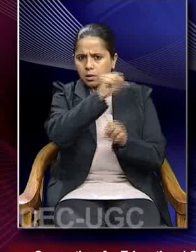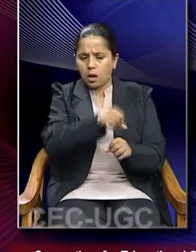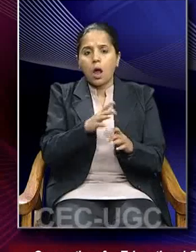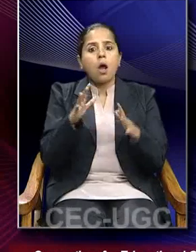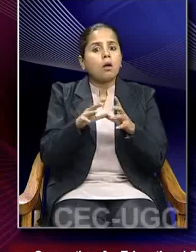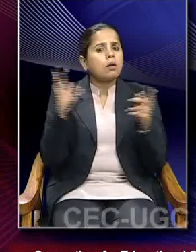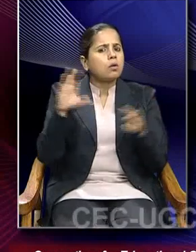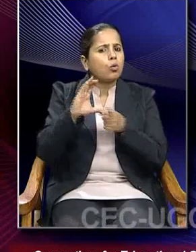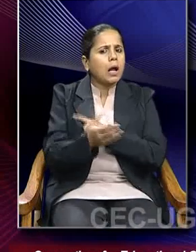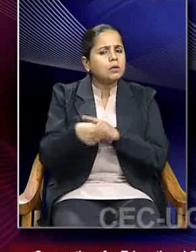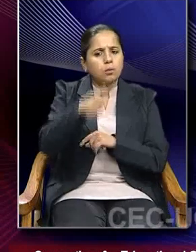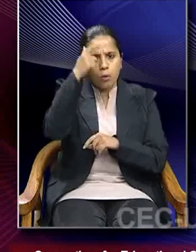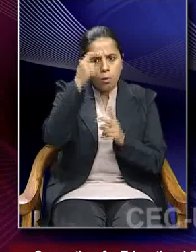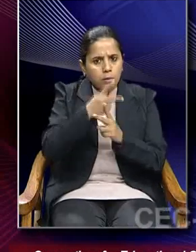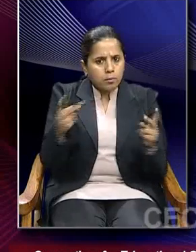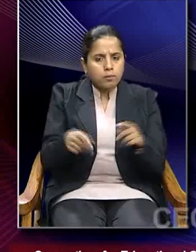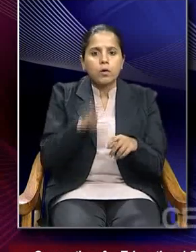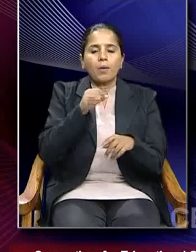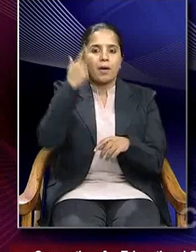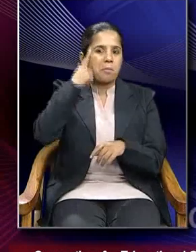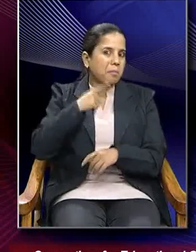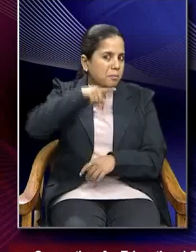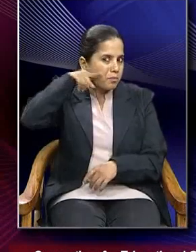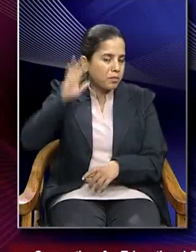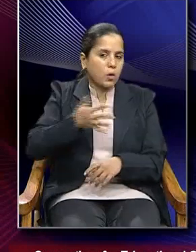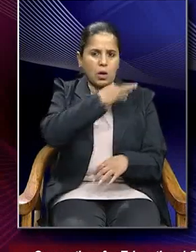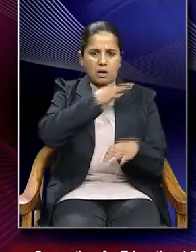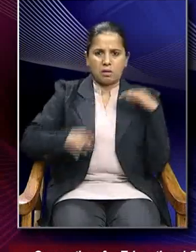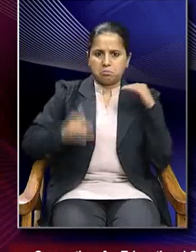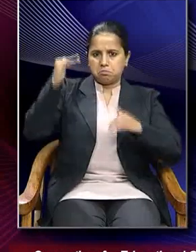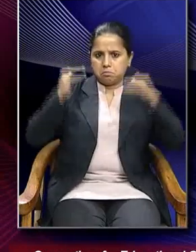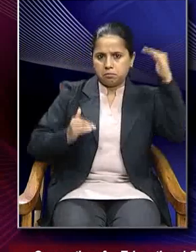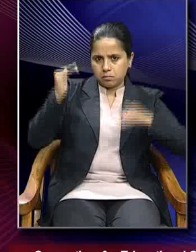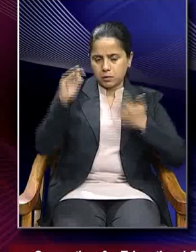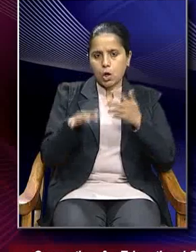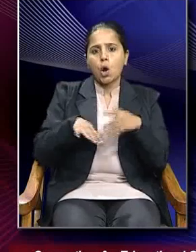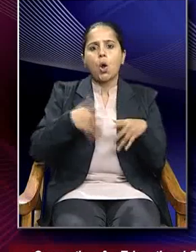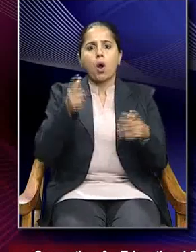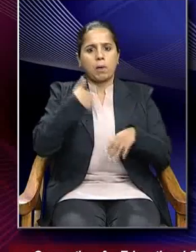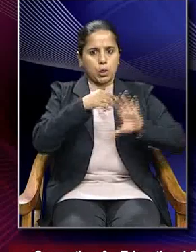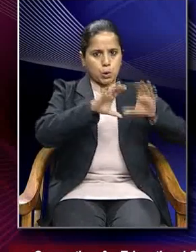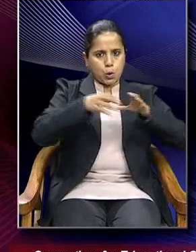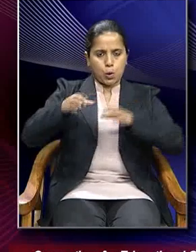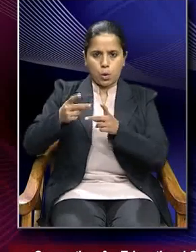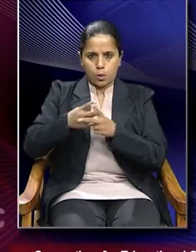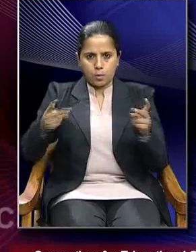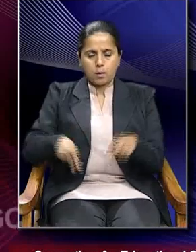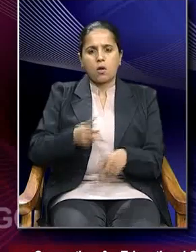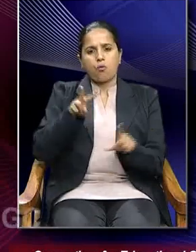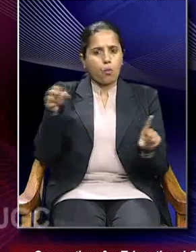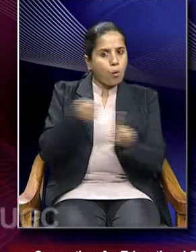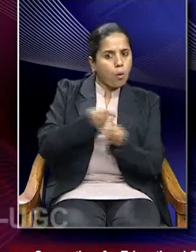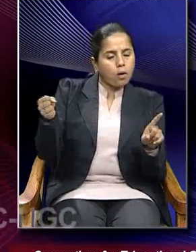cultural issues like racism, casteism, communalism,